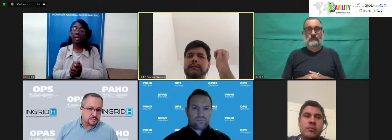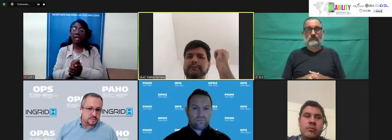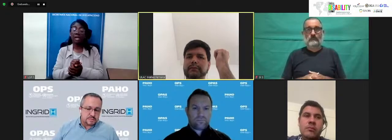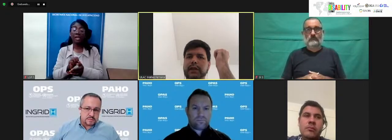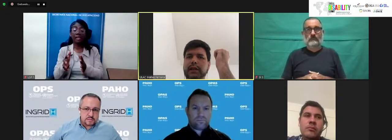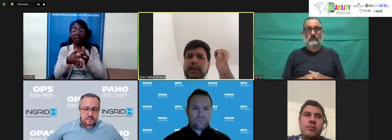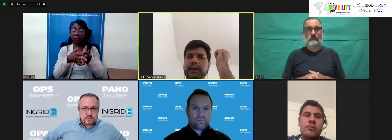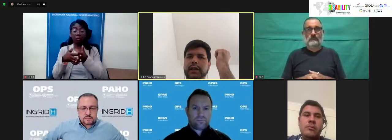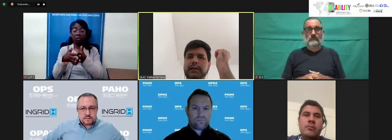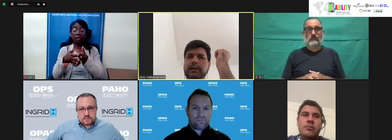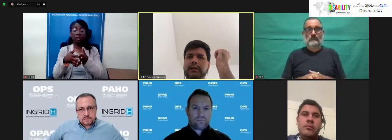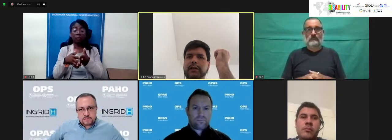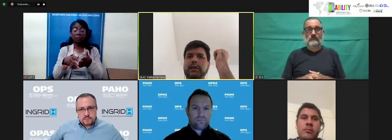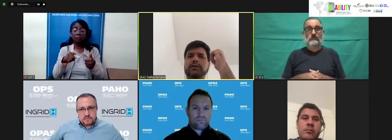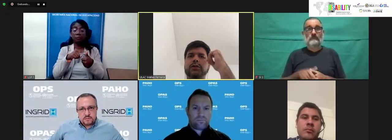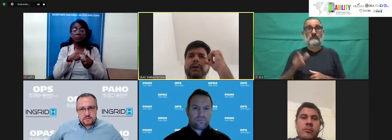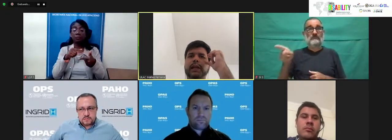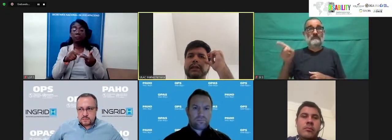phoem